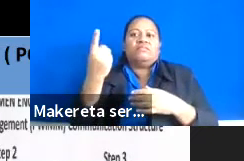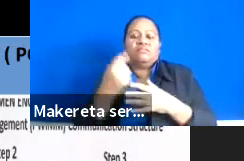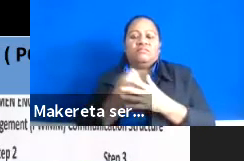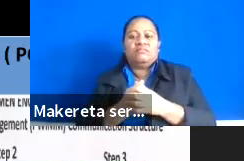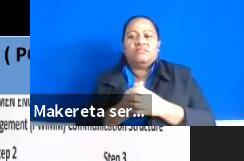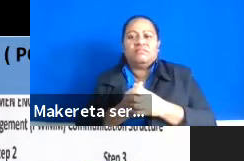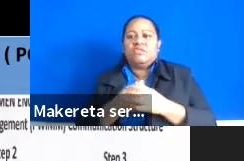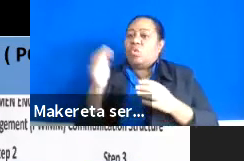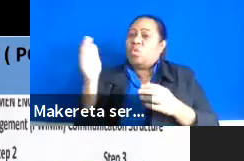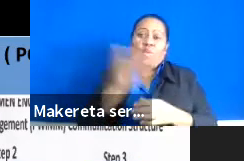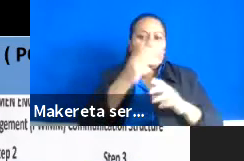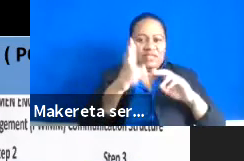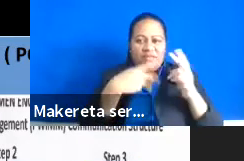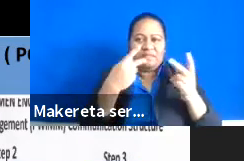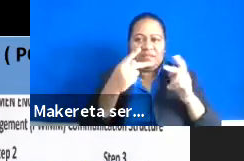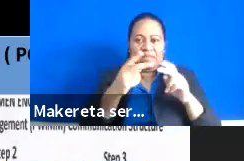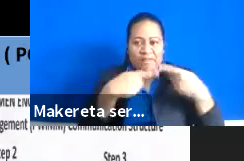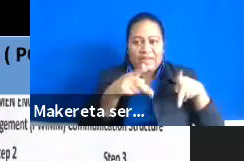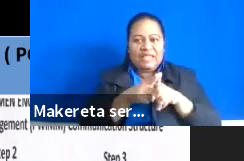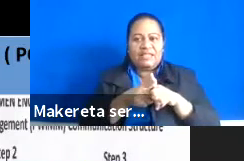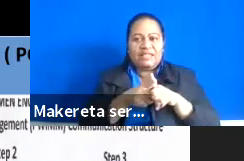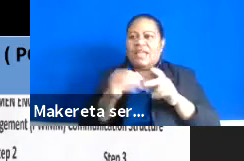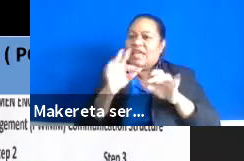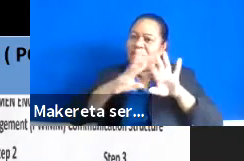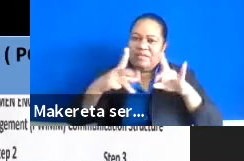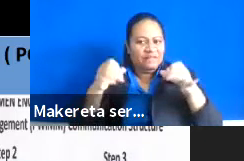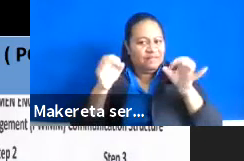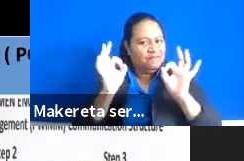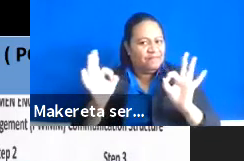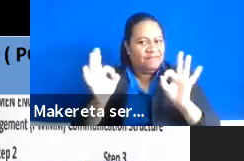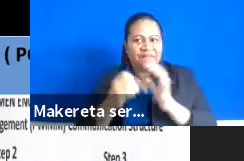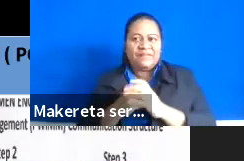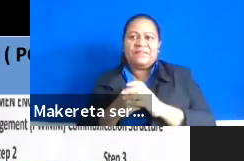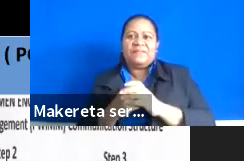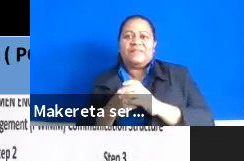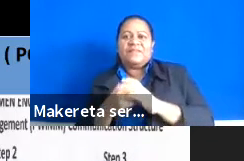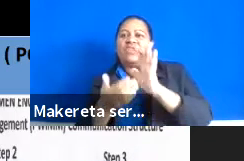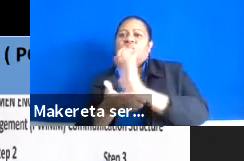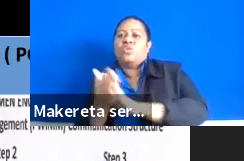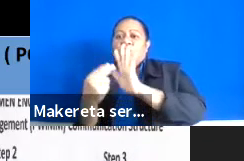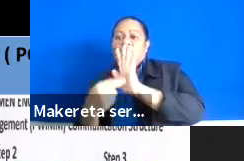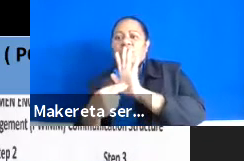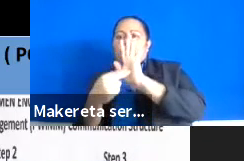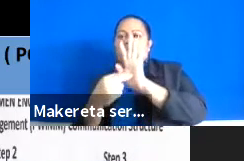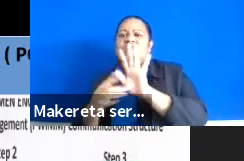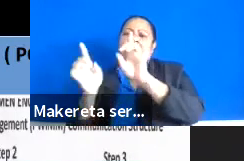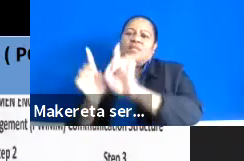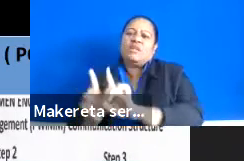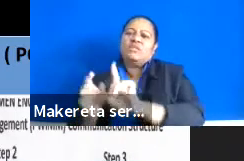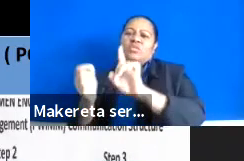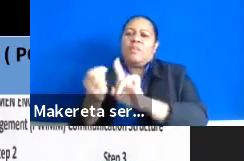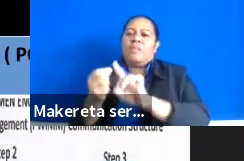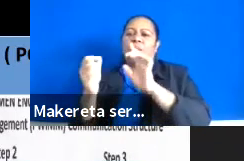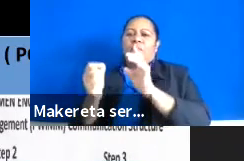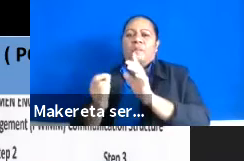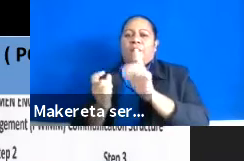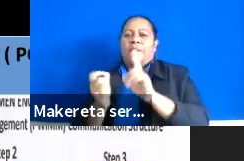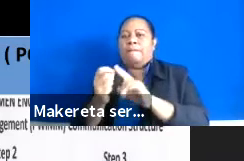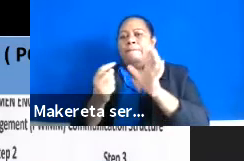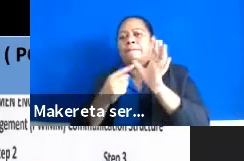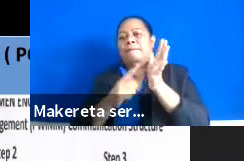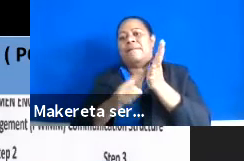other places. And so we went to Manus province in the north, which is close to Palau. And then we